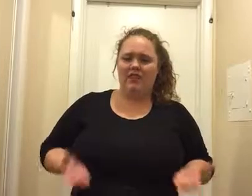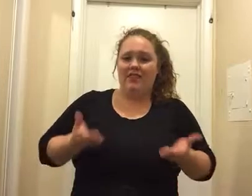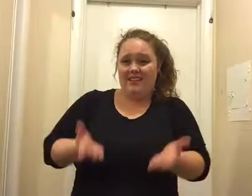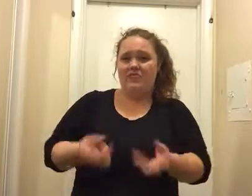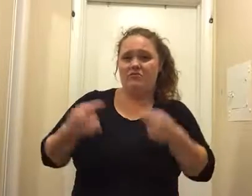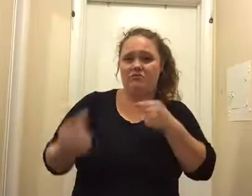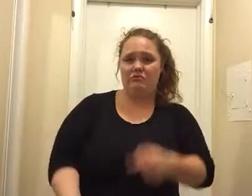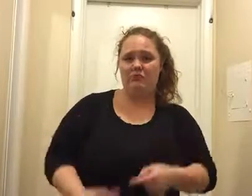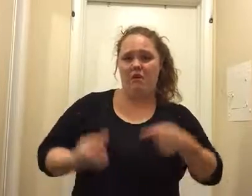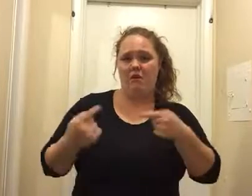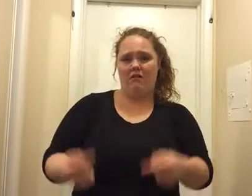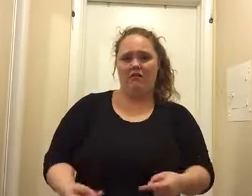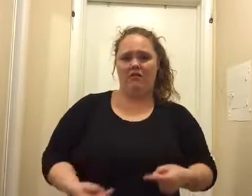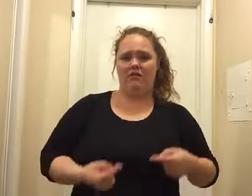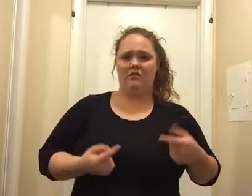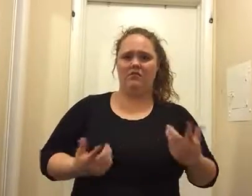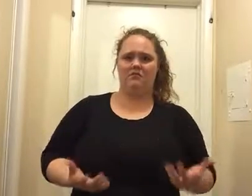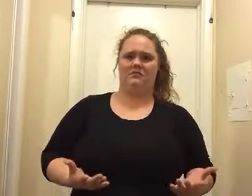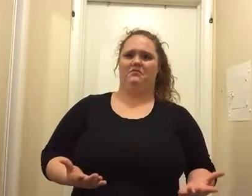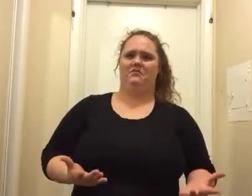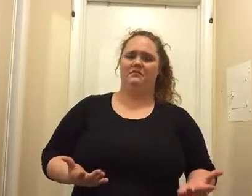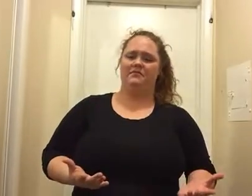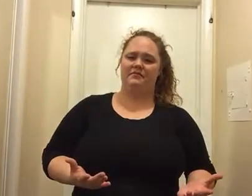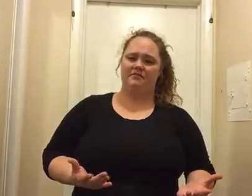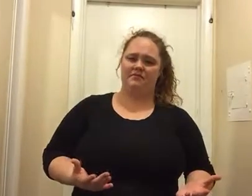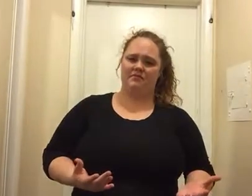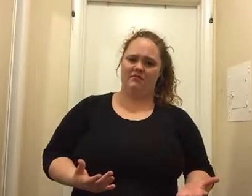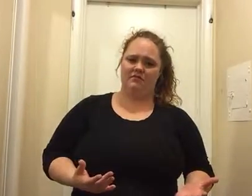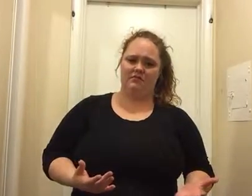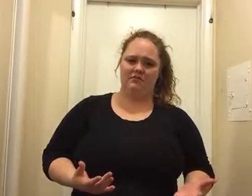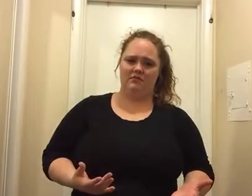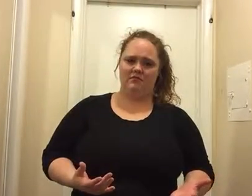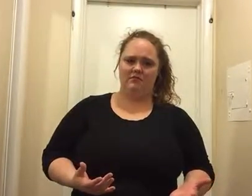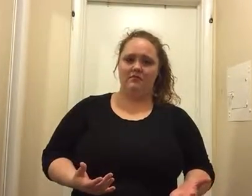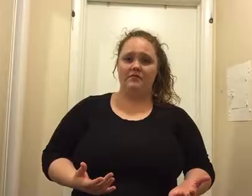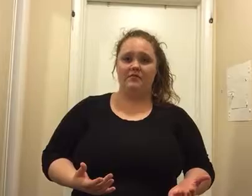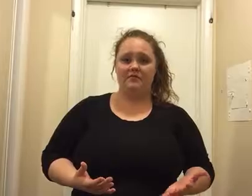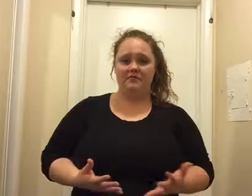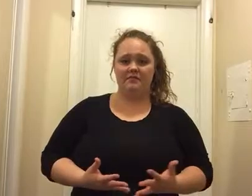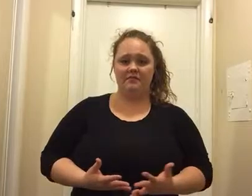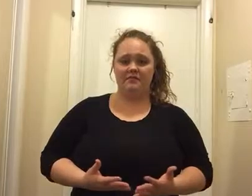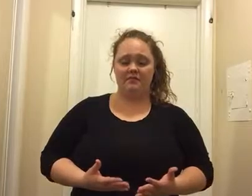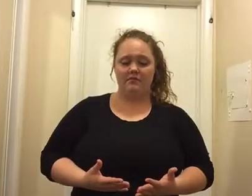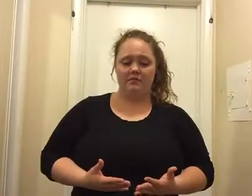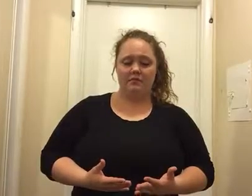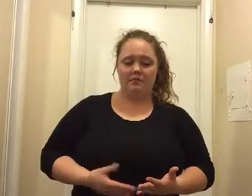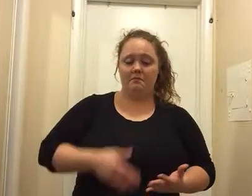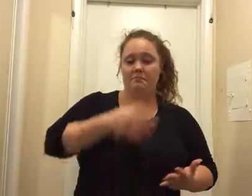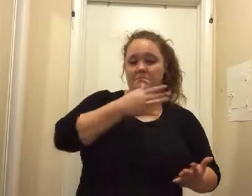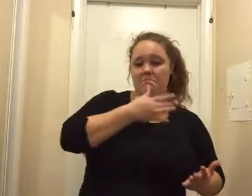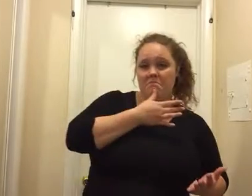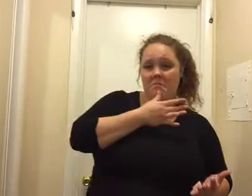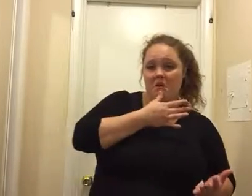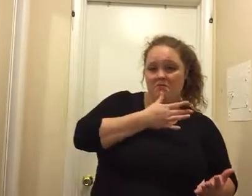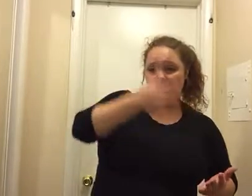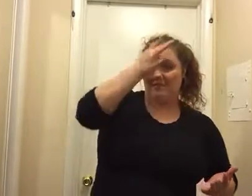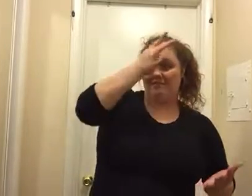children trapped in poverty in our inner cities, rusted out factories scattered like tombstones across